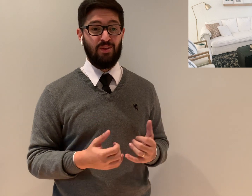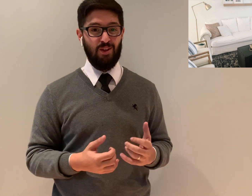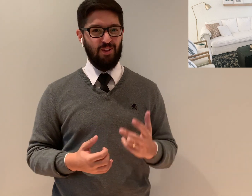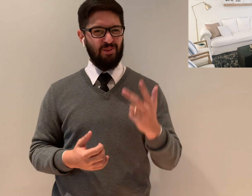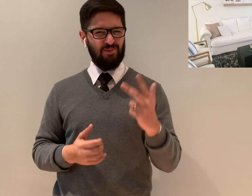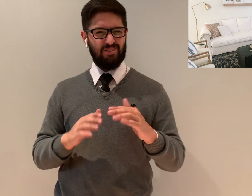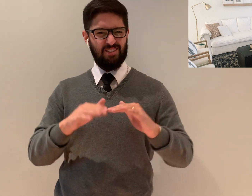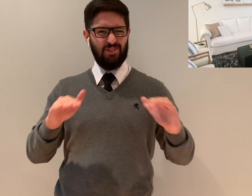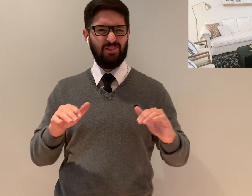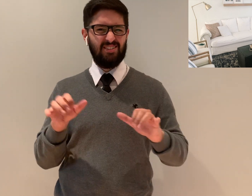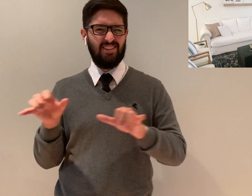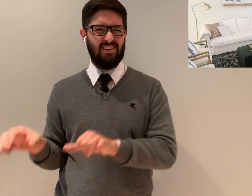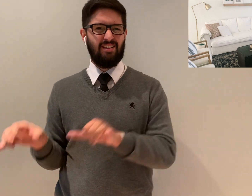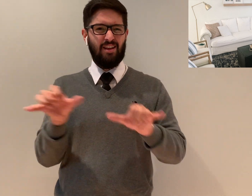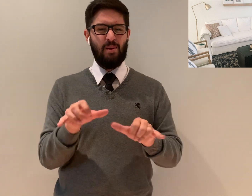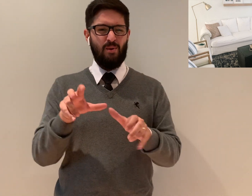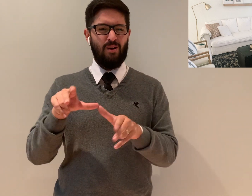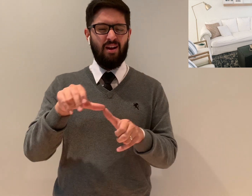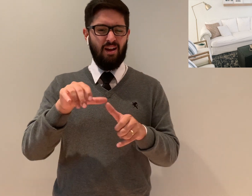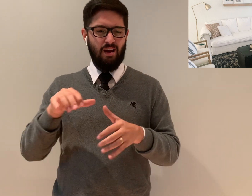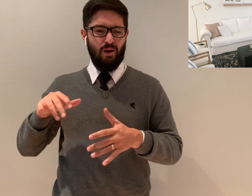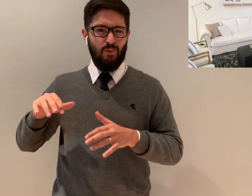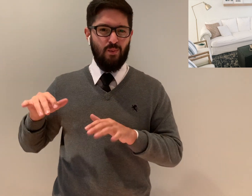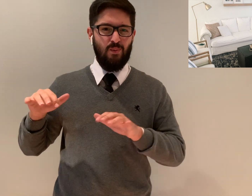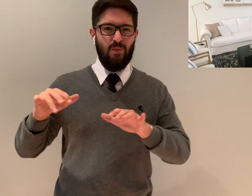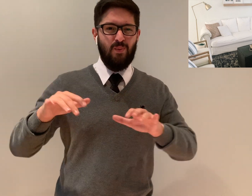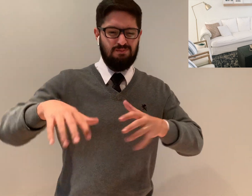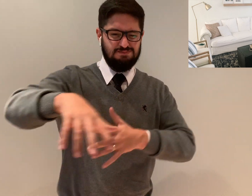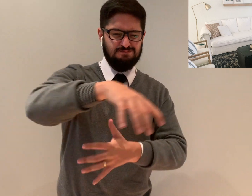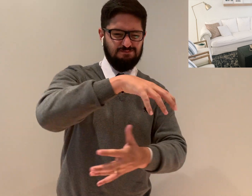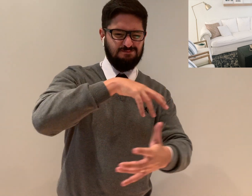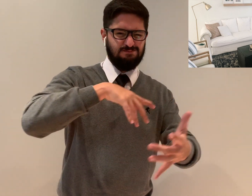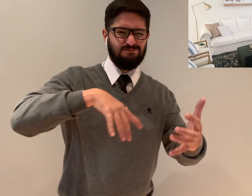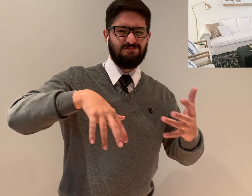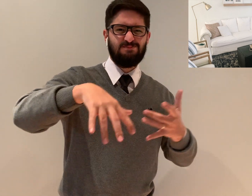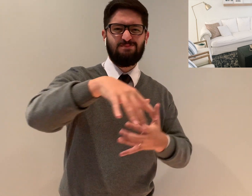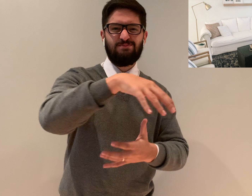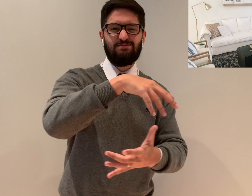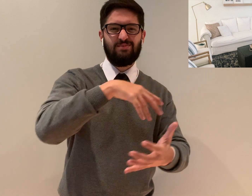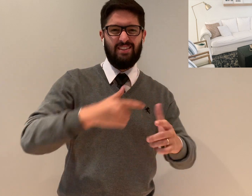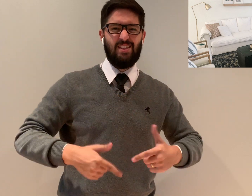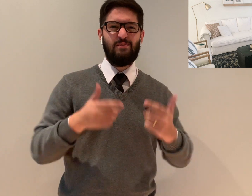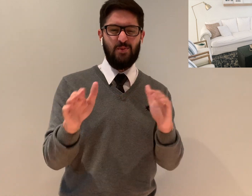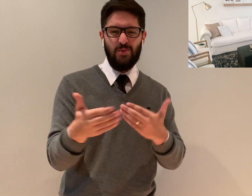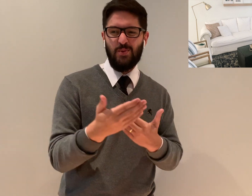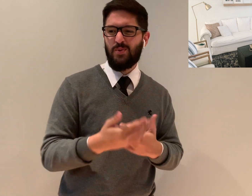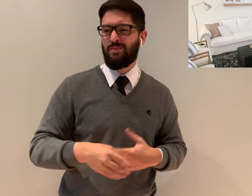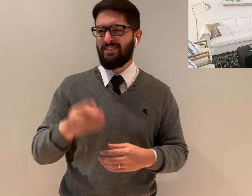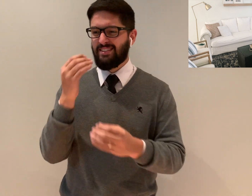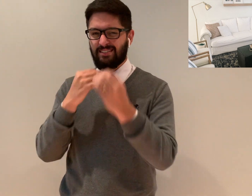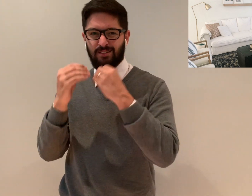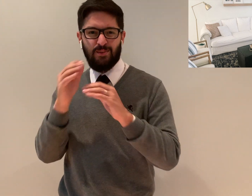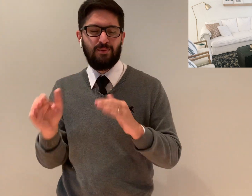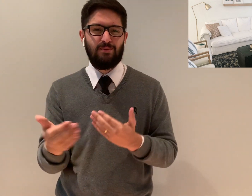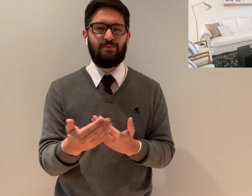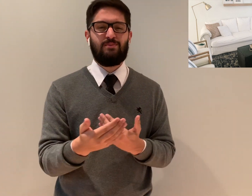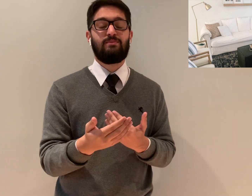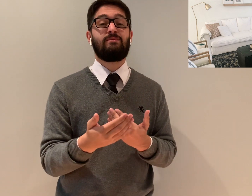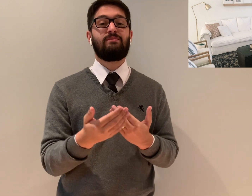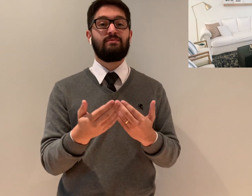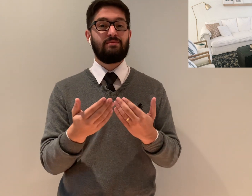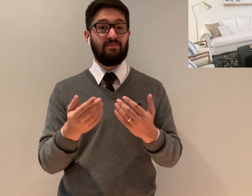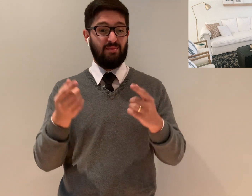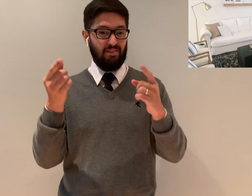the three hurricanes make their way into the living room, into the dining